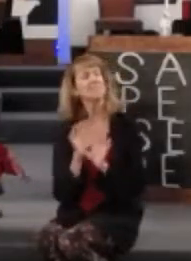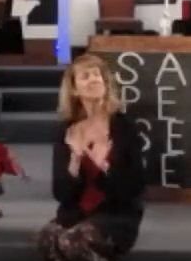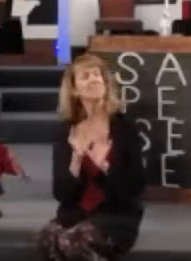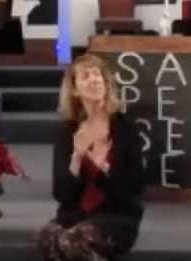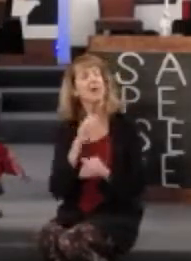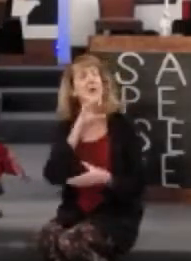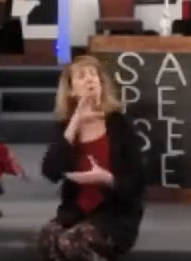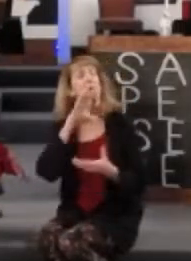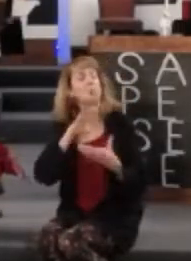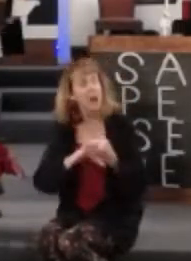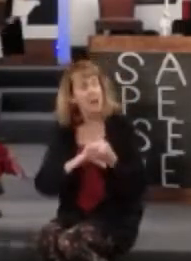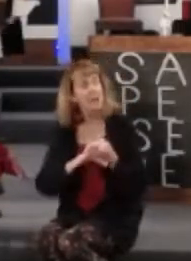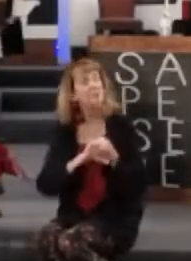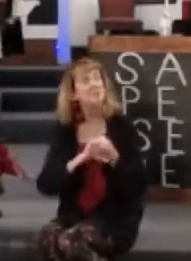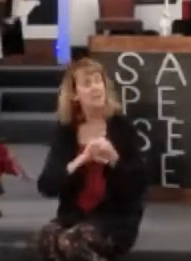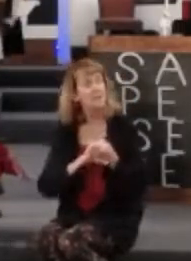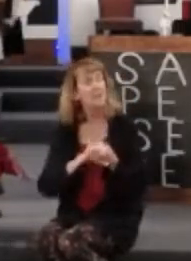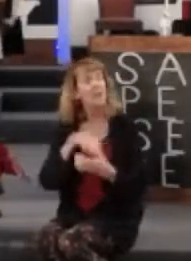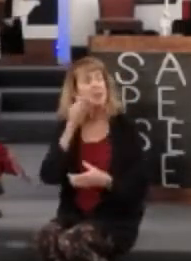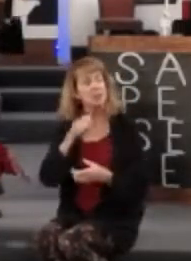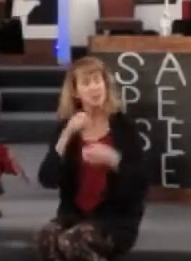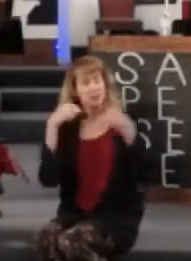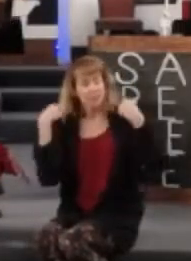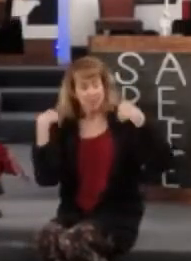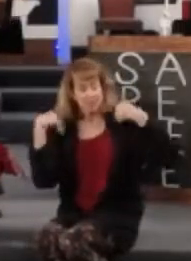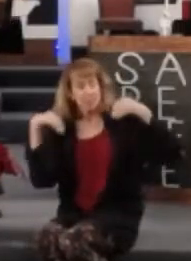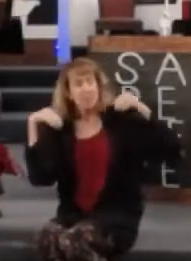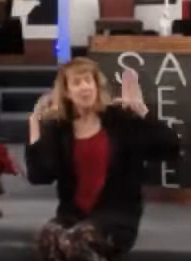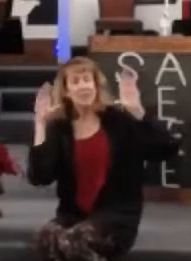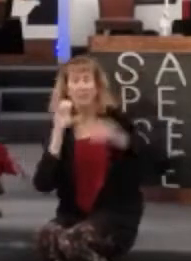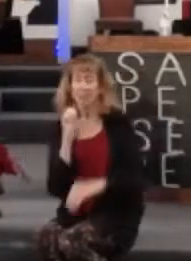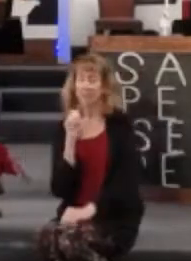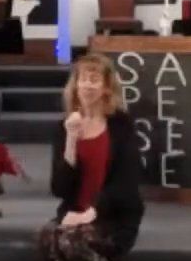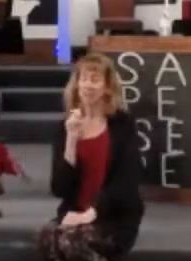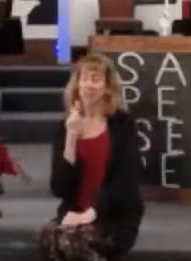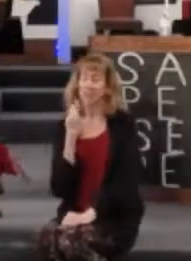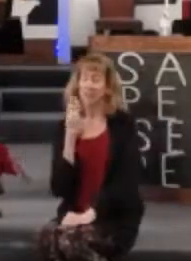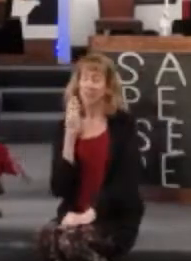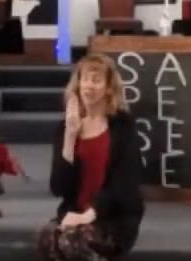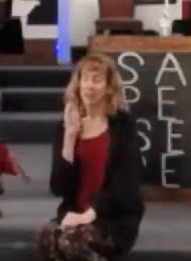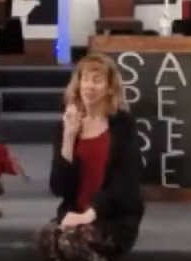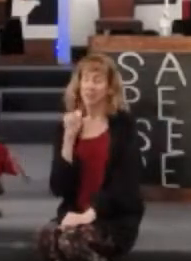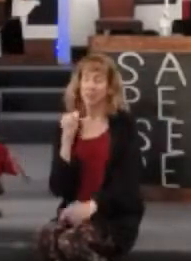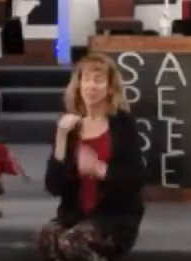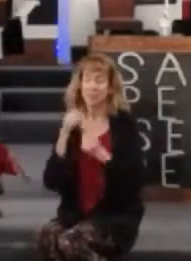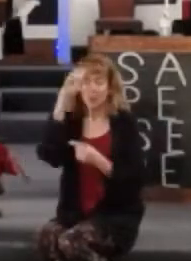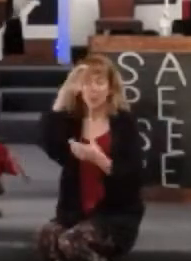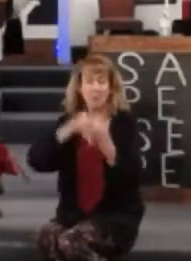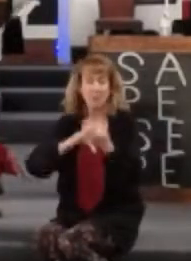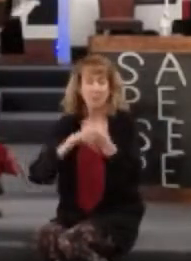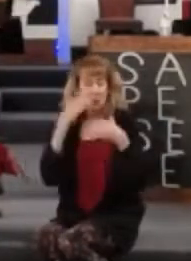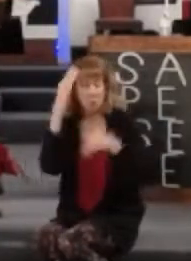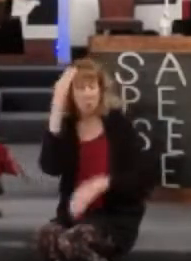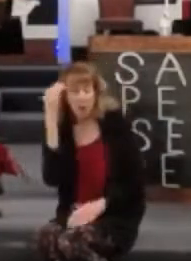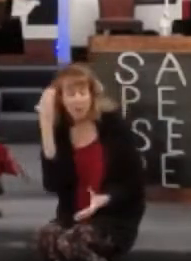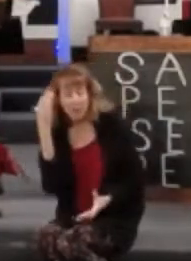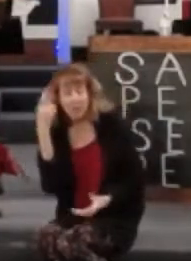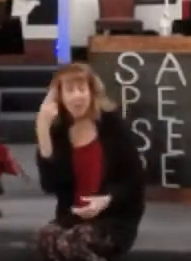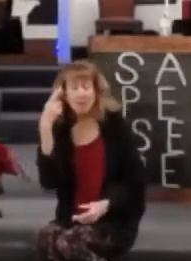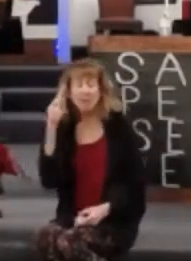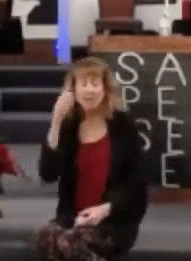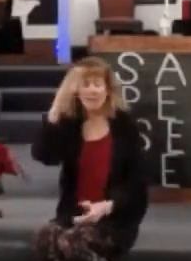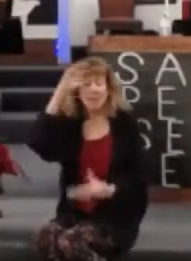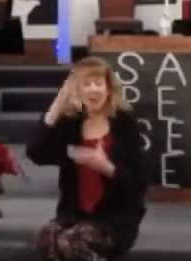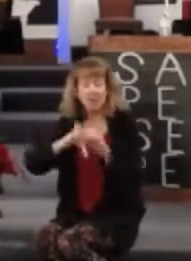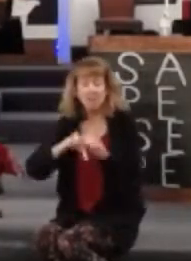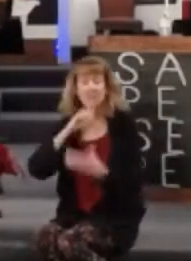Wives, submit to your husbands as unto the Lord. Why? Because the husband is the head of the wife, just